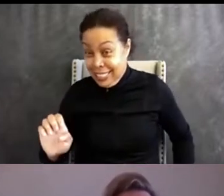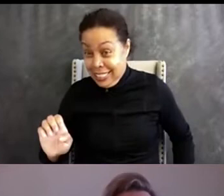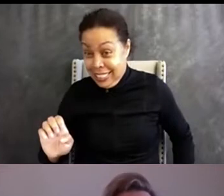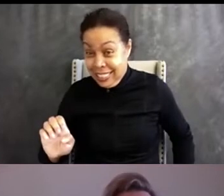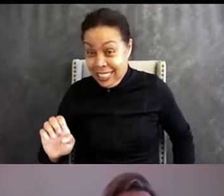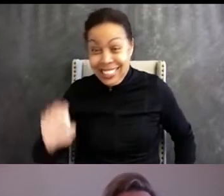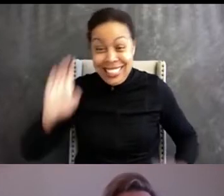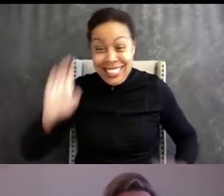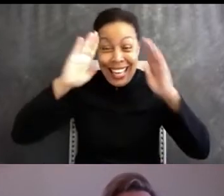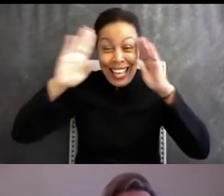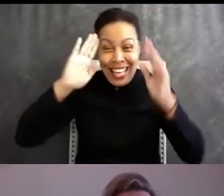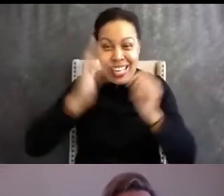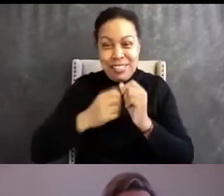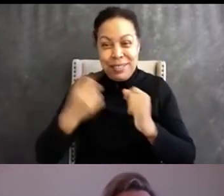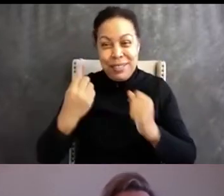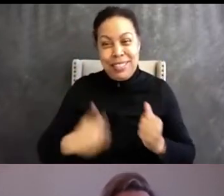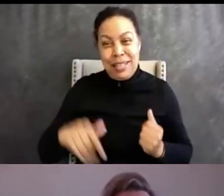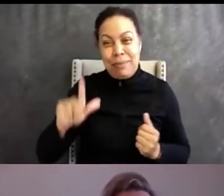Everybody, I'm Lee.